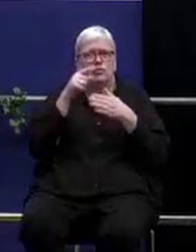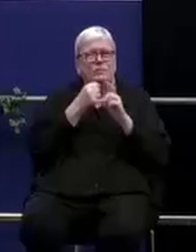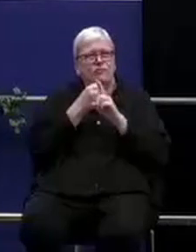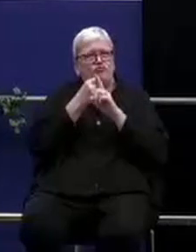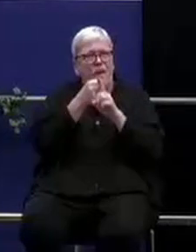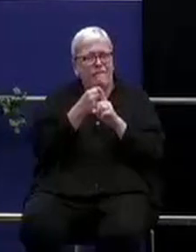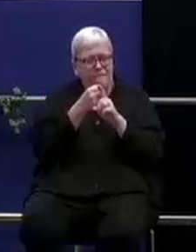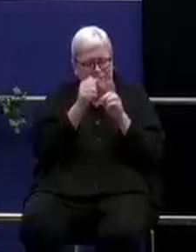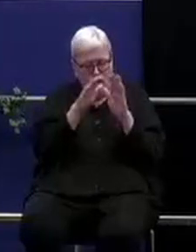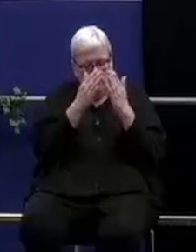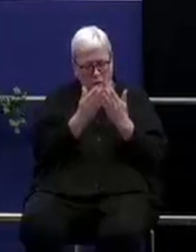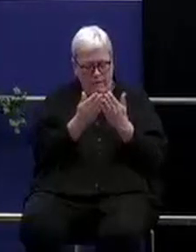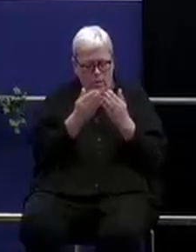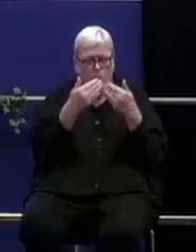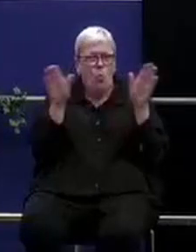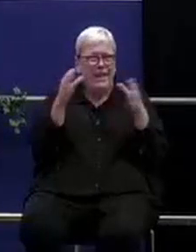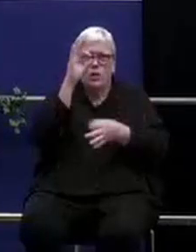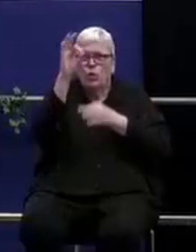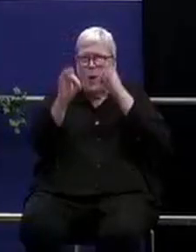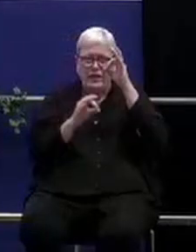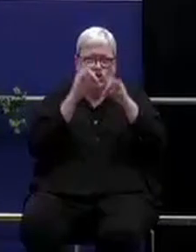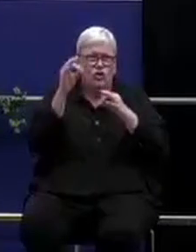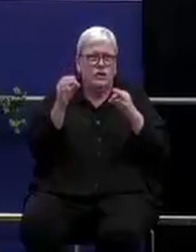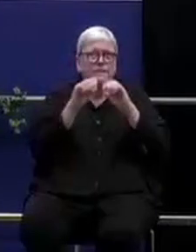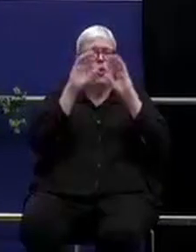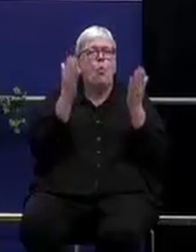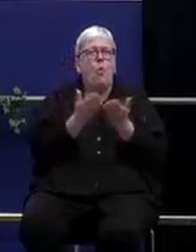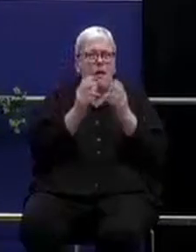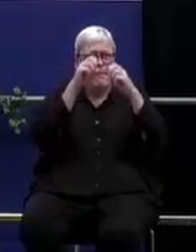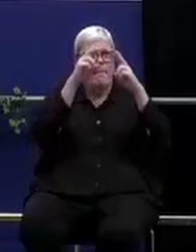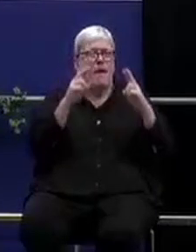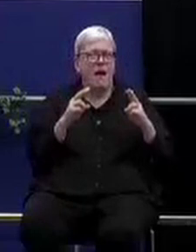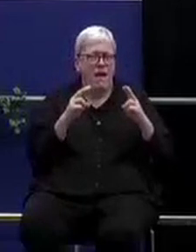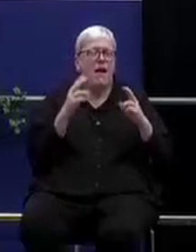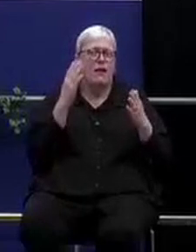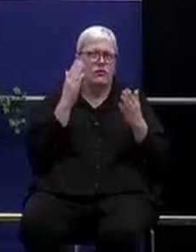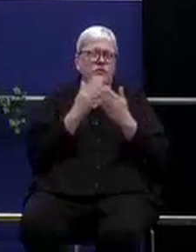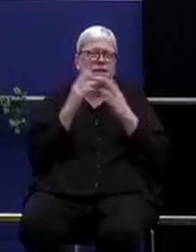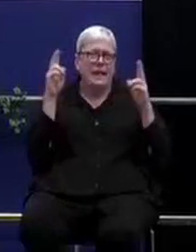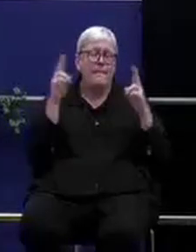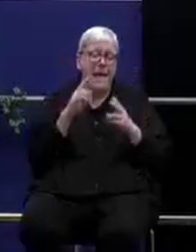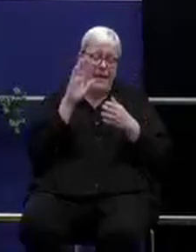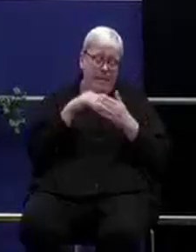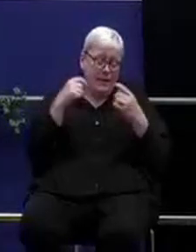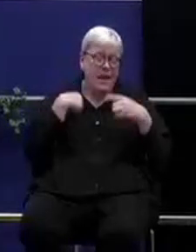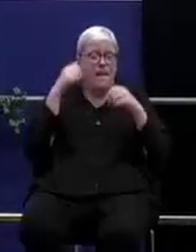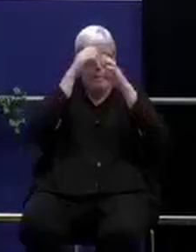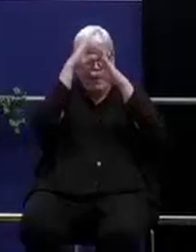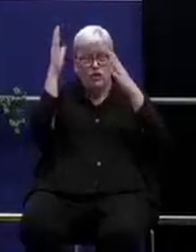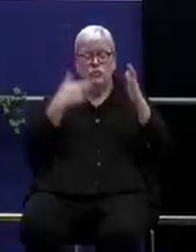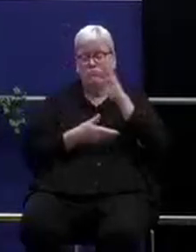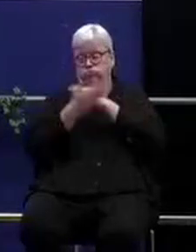the wider kind of questions on the world of the bunker are I left the way I'd imagined when I started the novel. This is